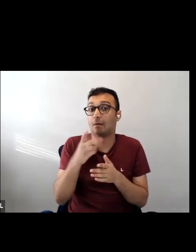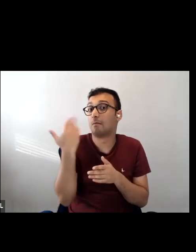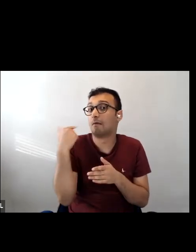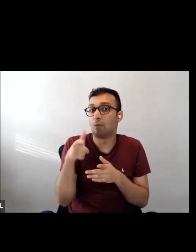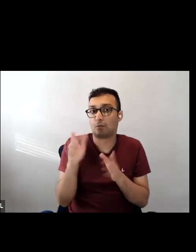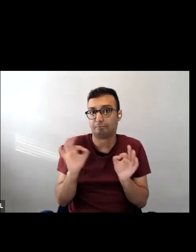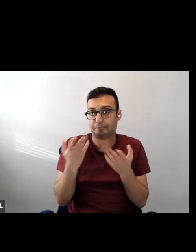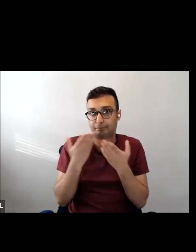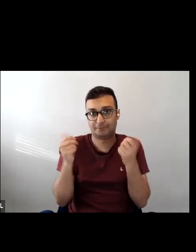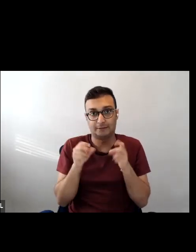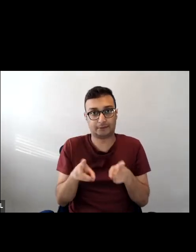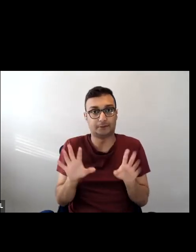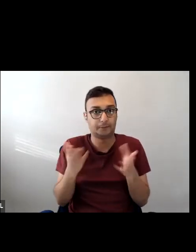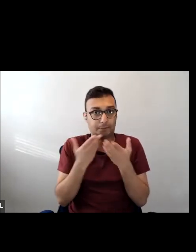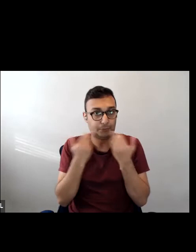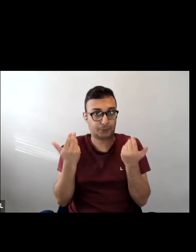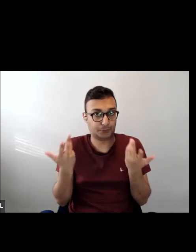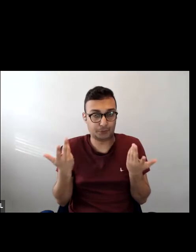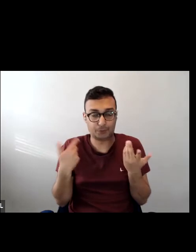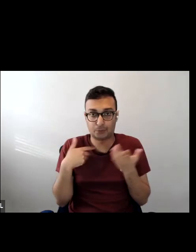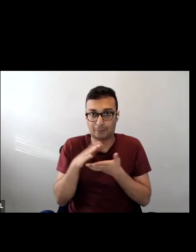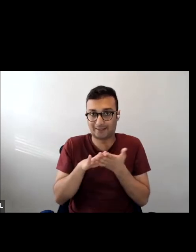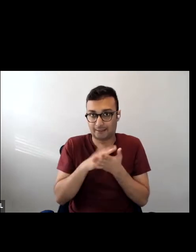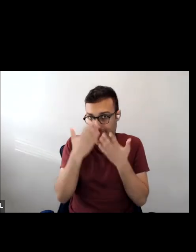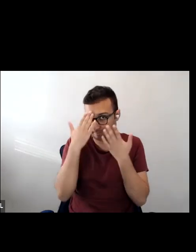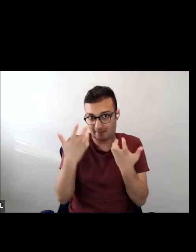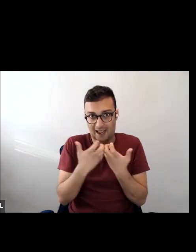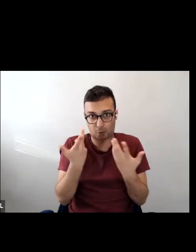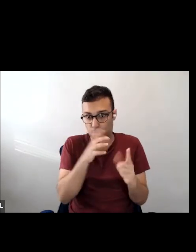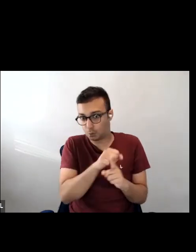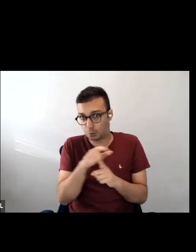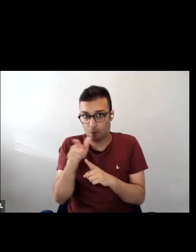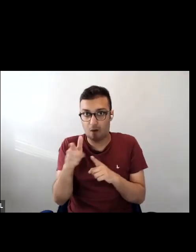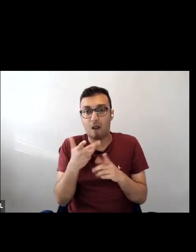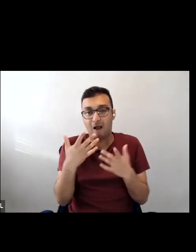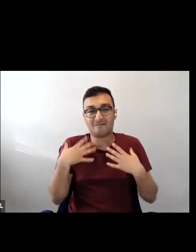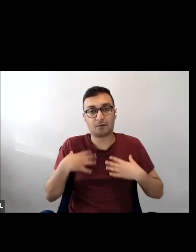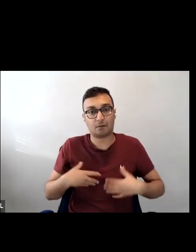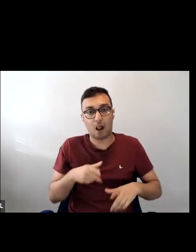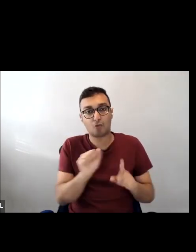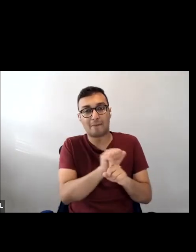of the physical rehabilitation centers and